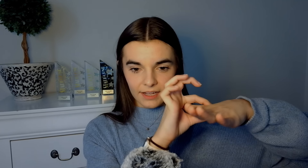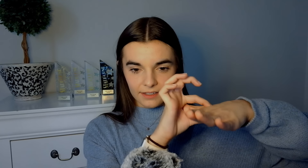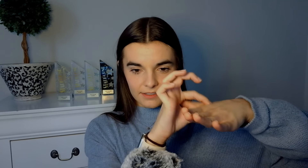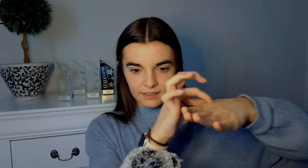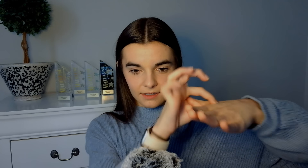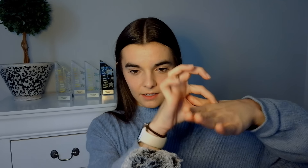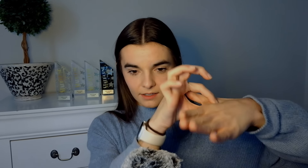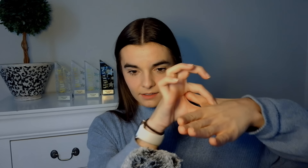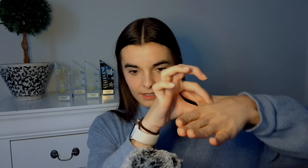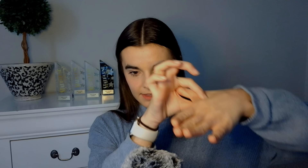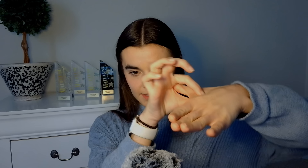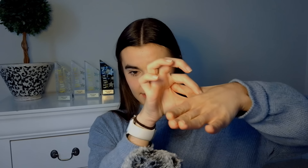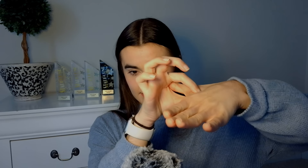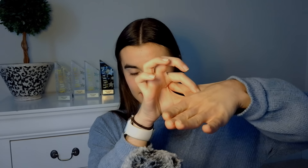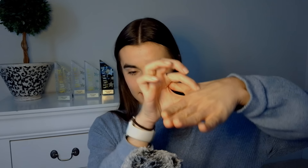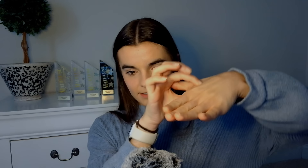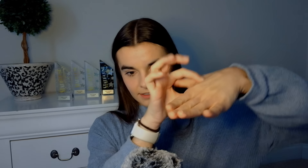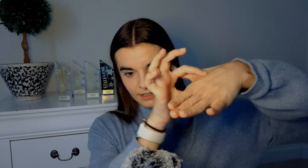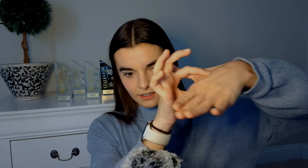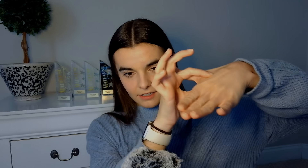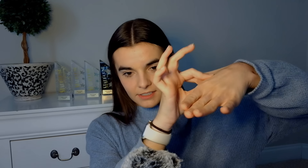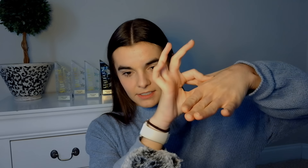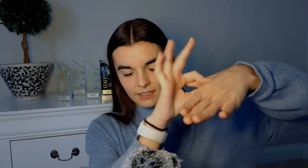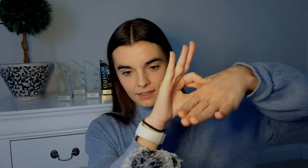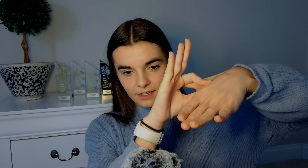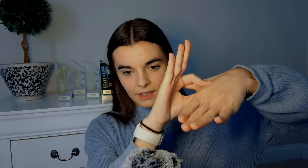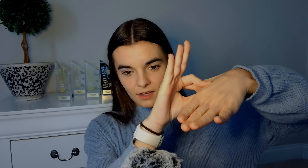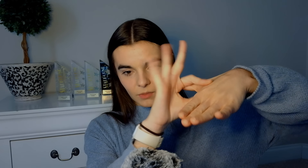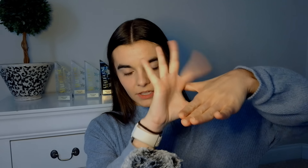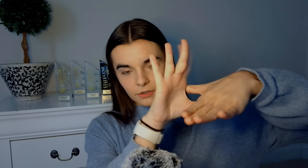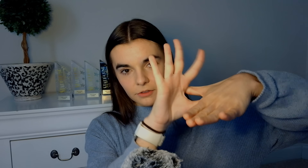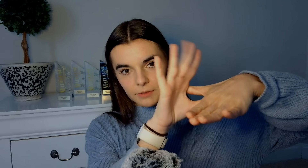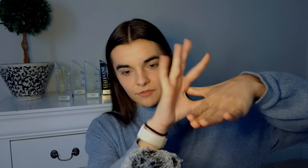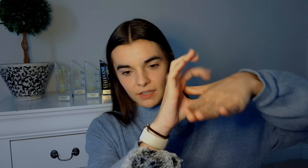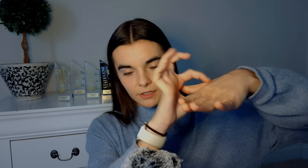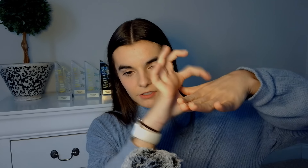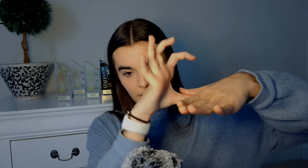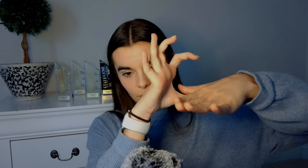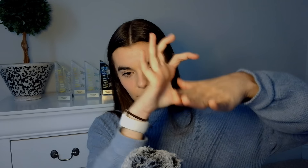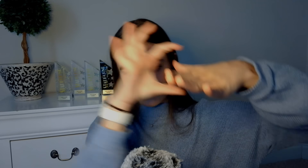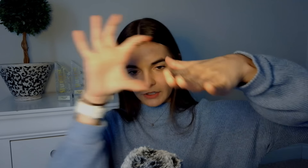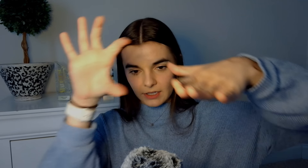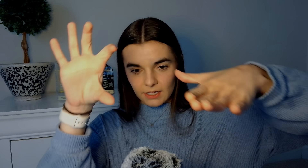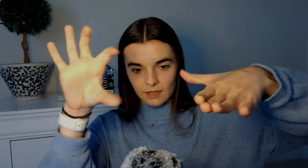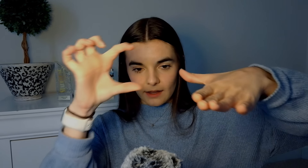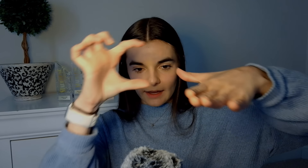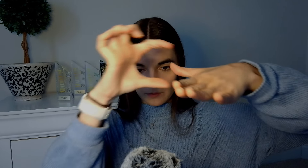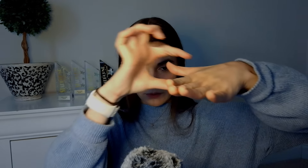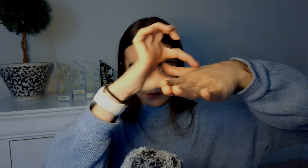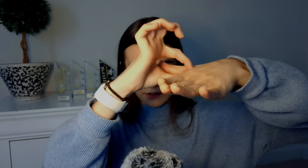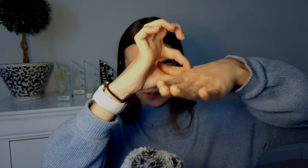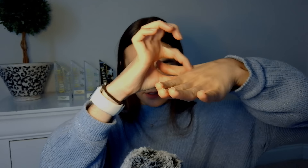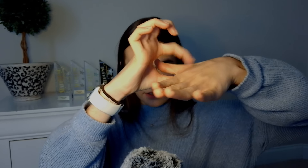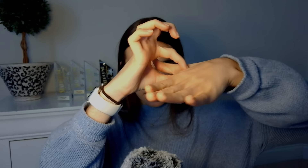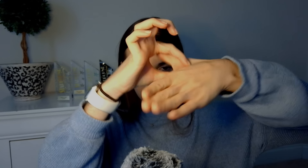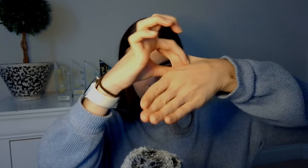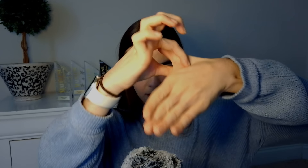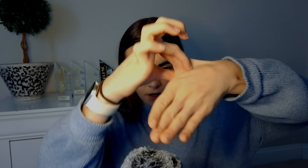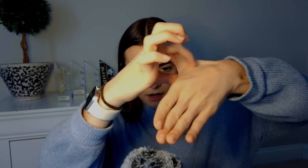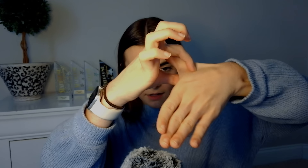hand like this. Kind of hard to see. Like your 3 fingers up, you're going to clamp on that